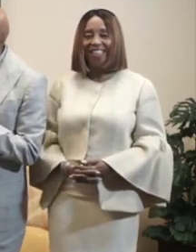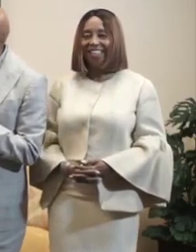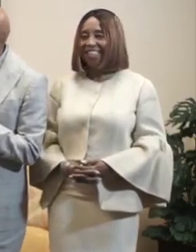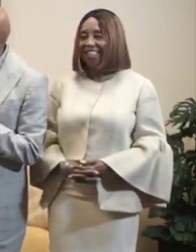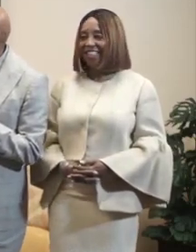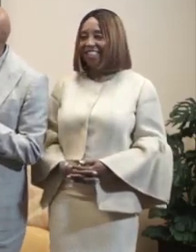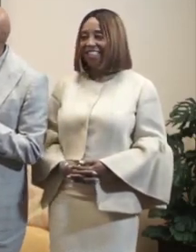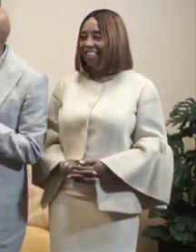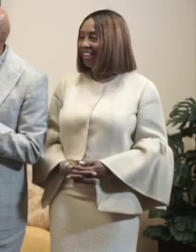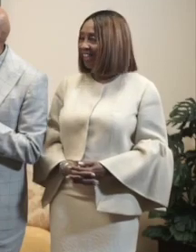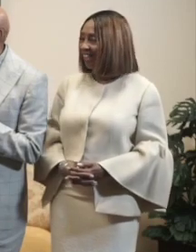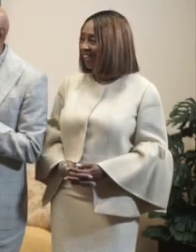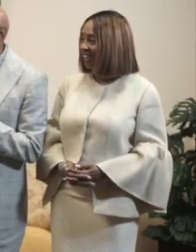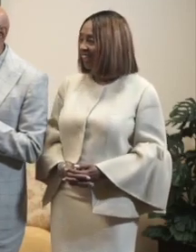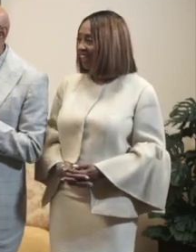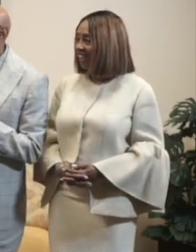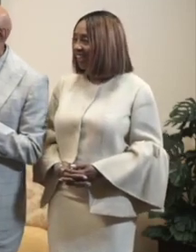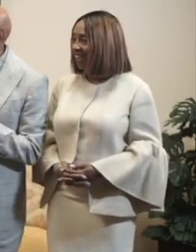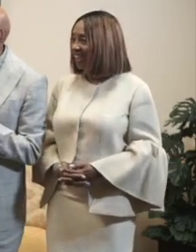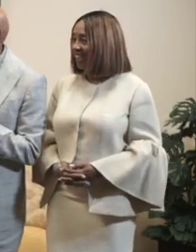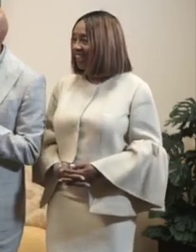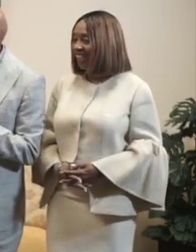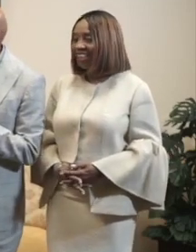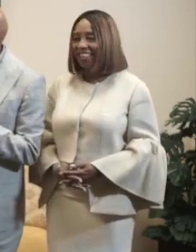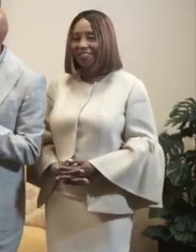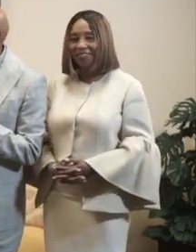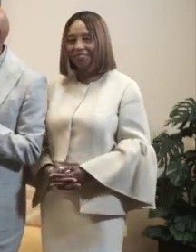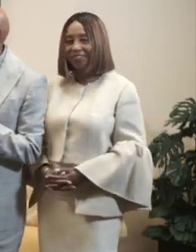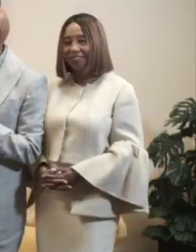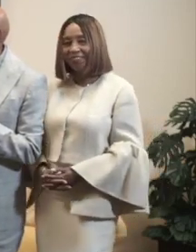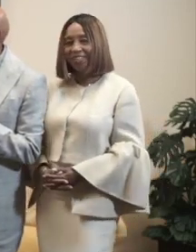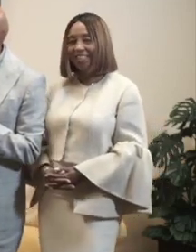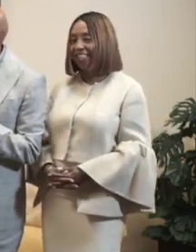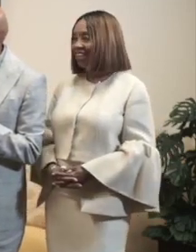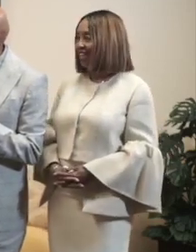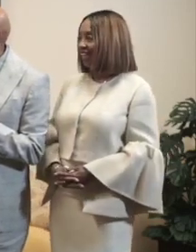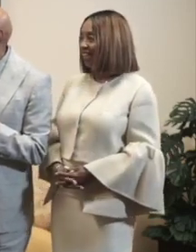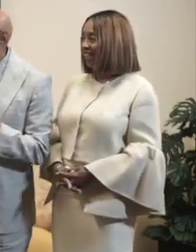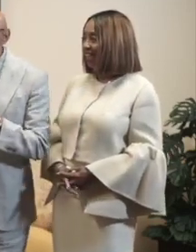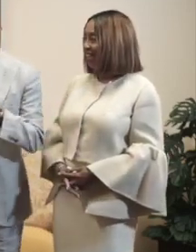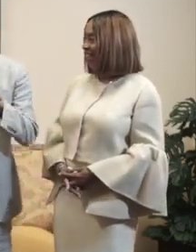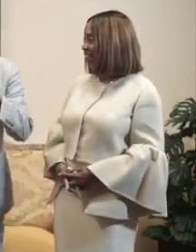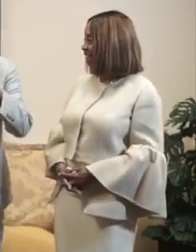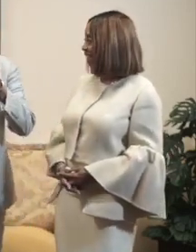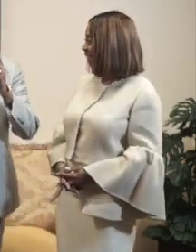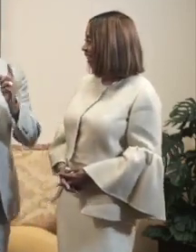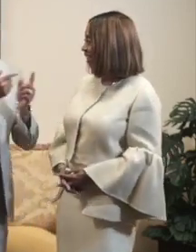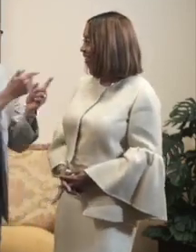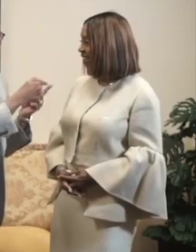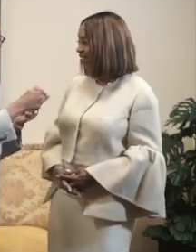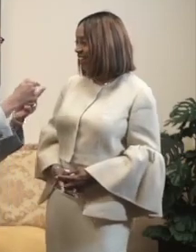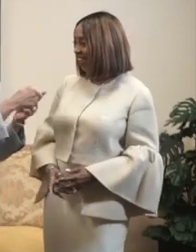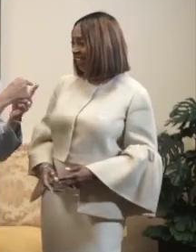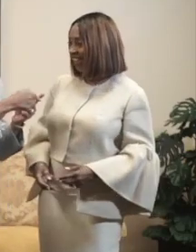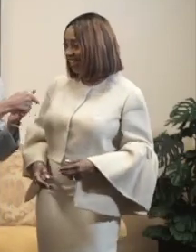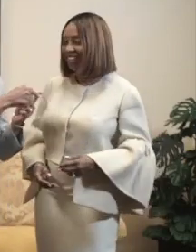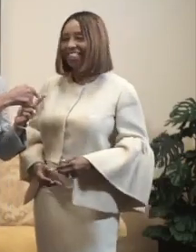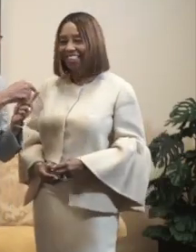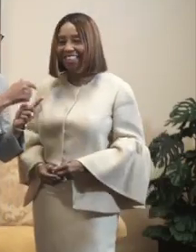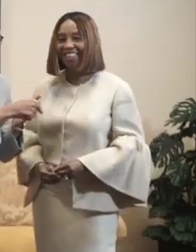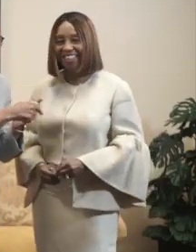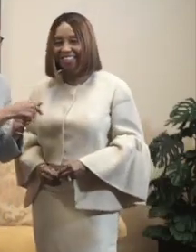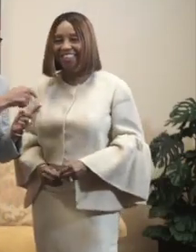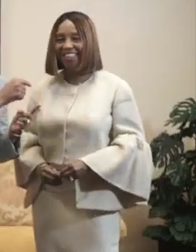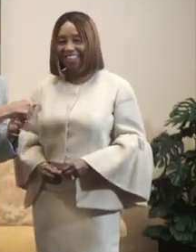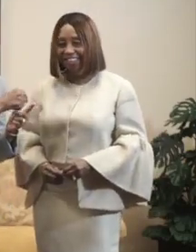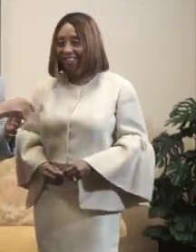Robinsons. Yes. Honey, you better get ready. I'm ready. 11 a.m. Resurrection Sunday. Or you can do it this way. Listen, we are going to be in